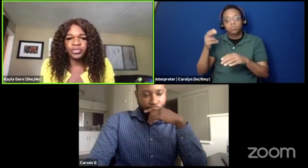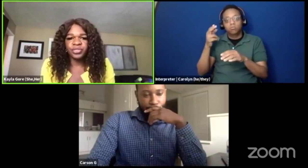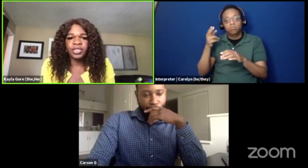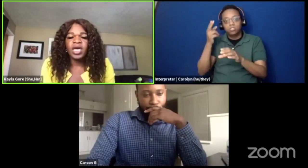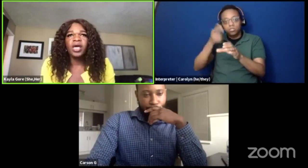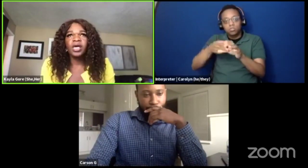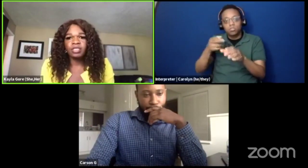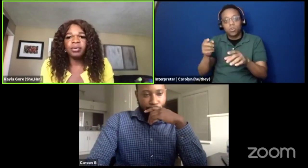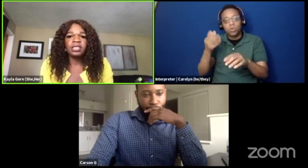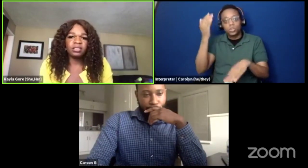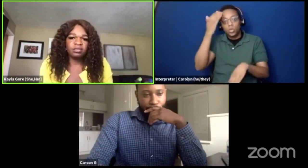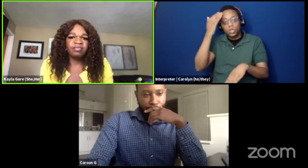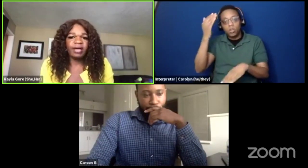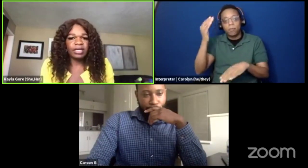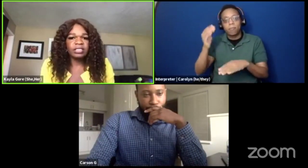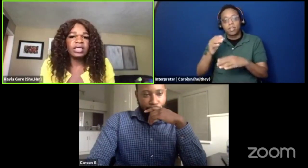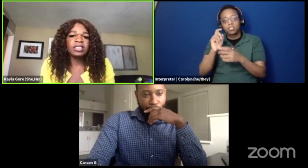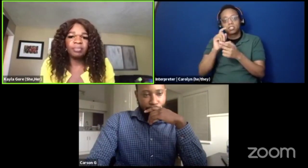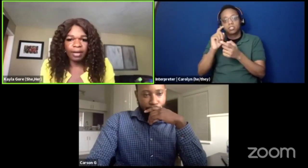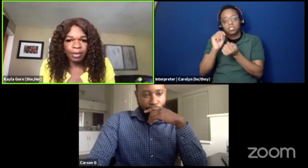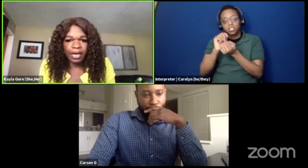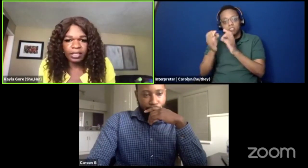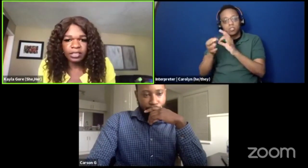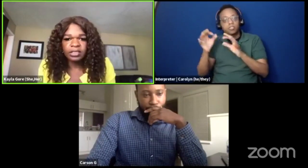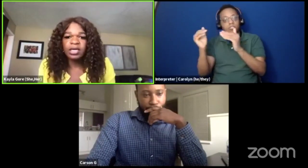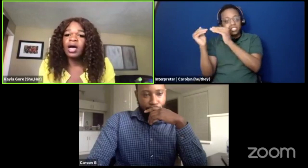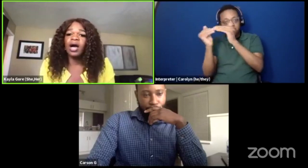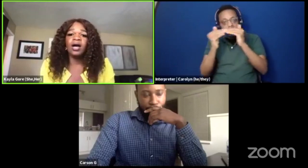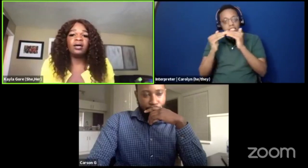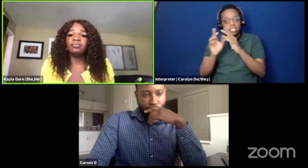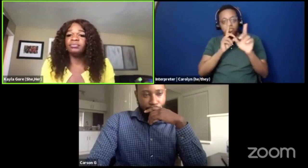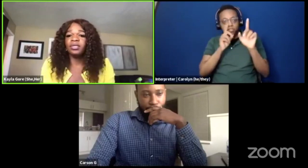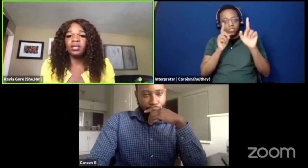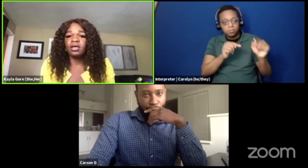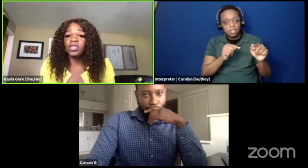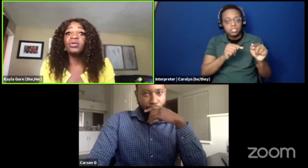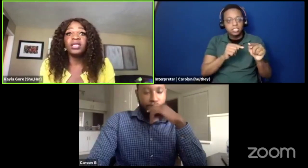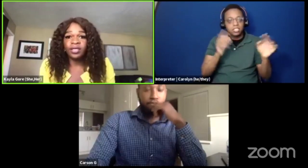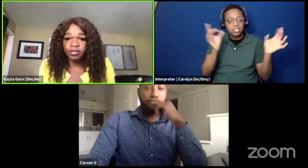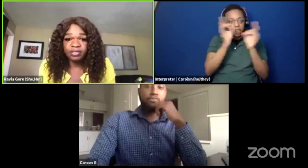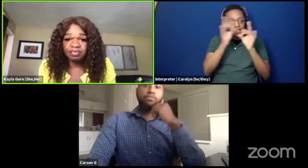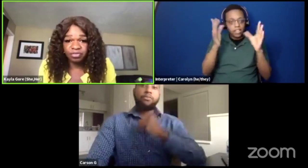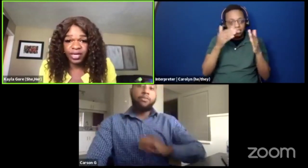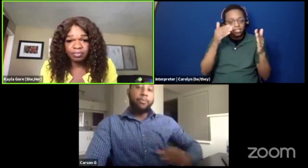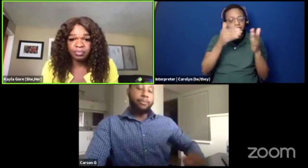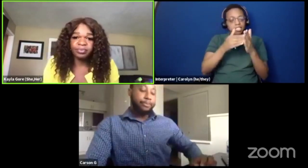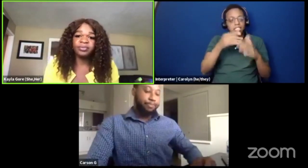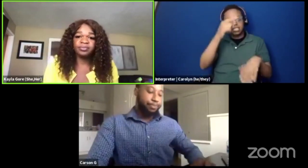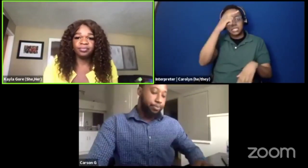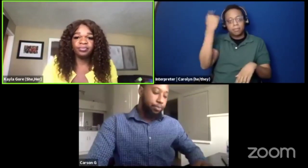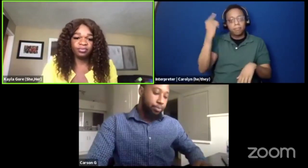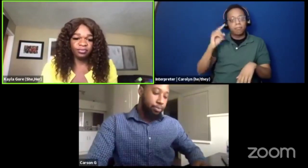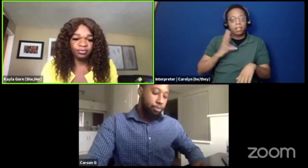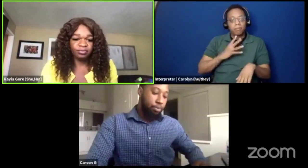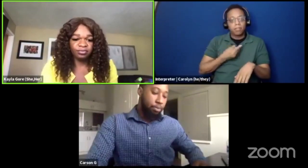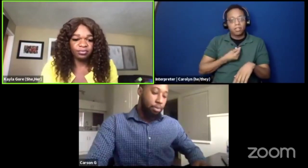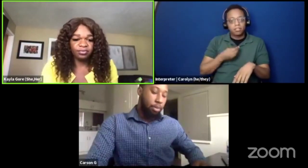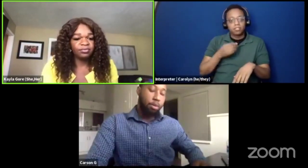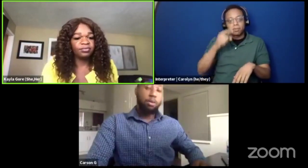transformative justice measures in response to the violence against Black bodies, totally inclusive of trans people?